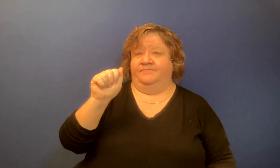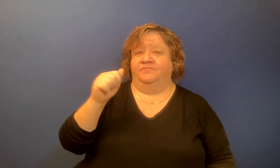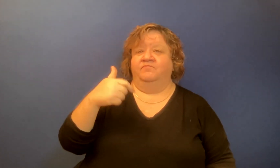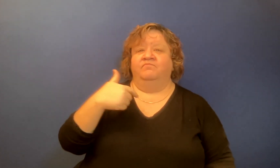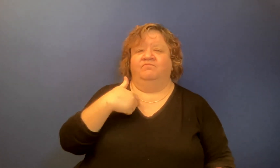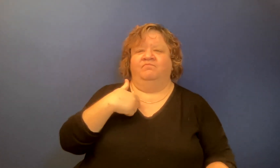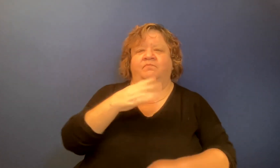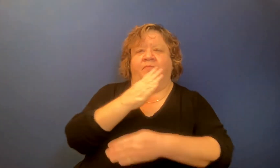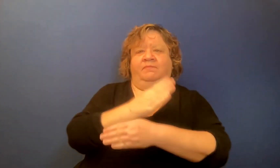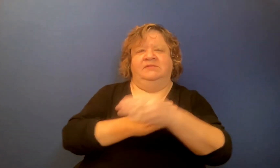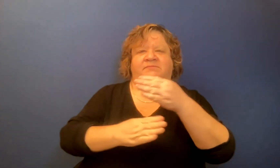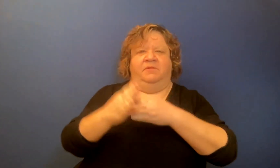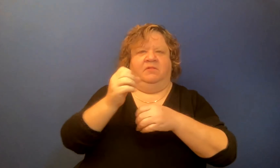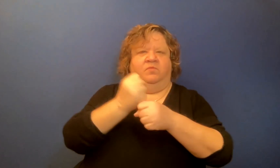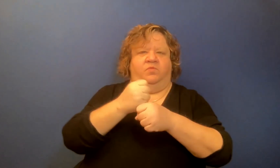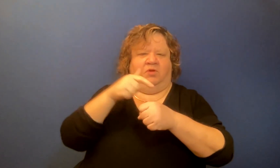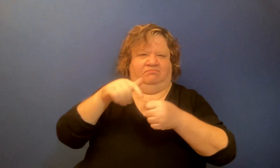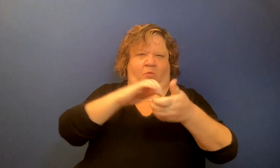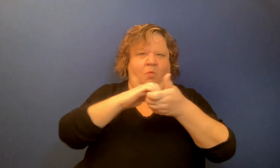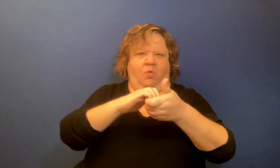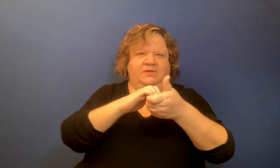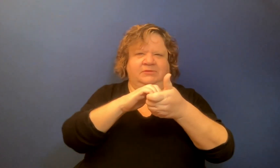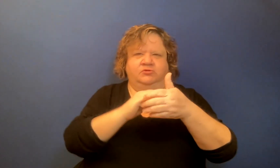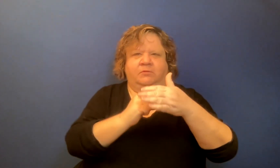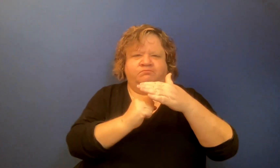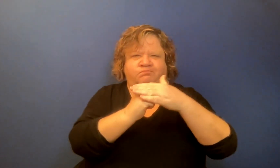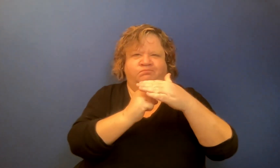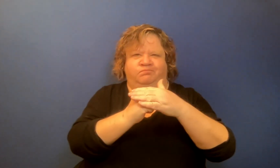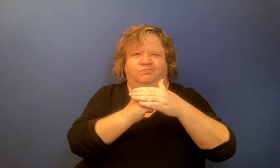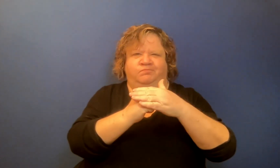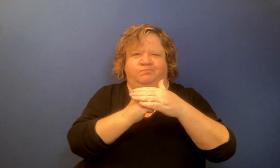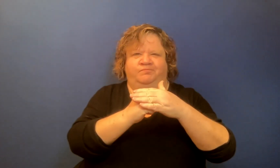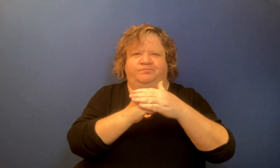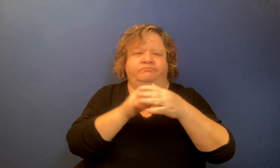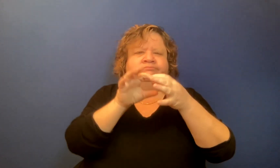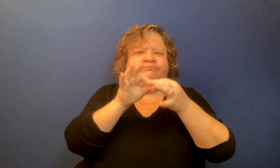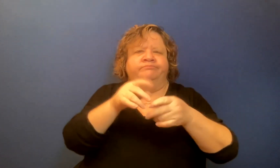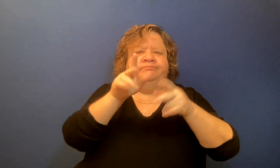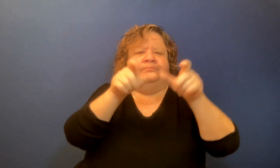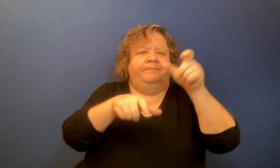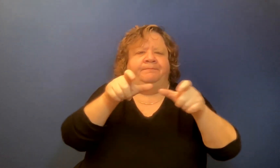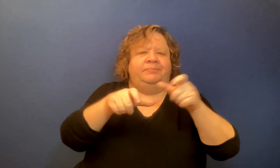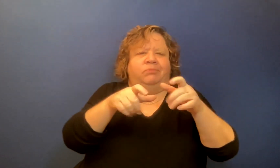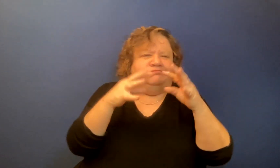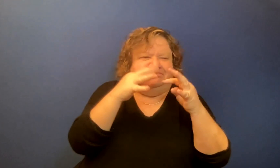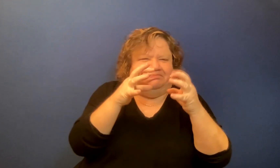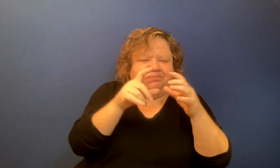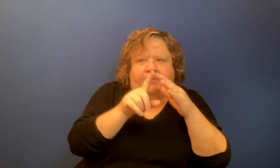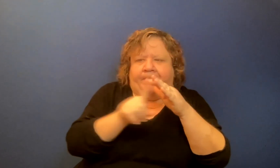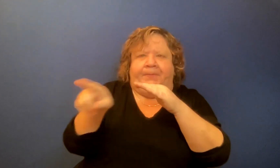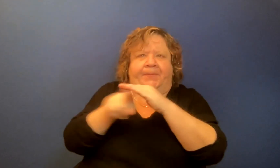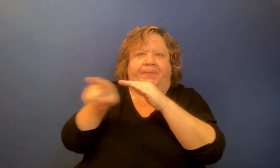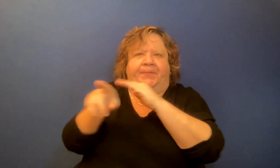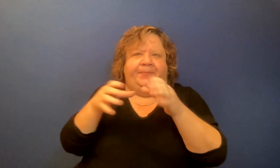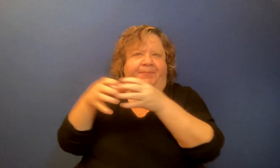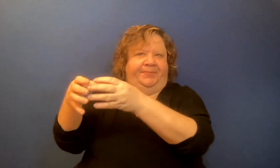to share that we've done a lot of work over the past year with caregivers of children with disability,